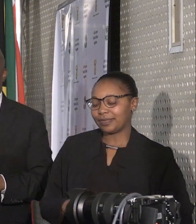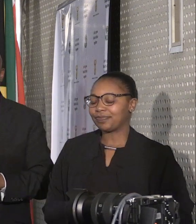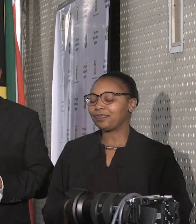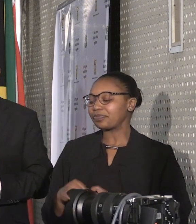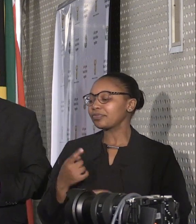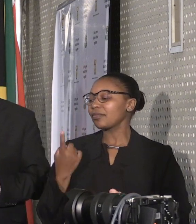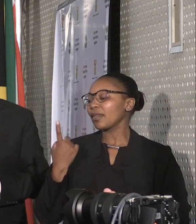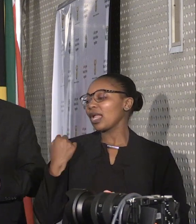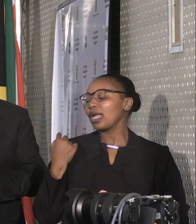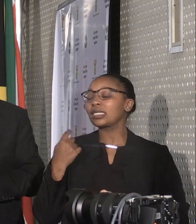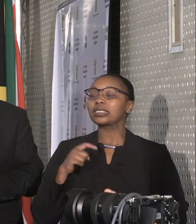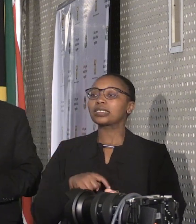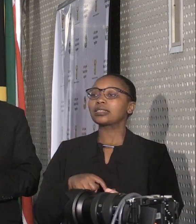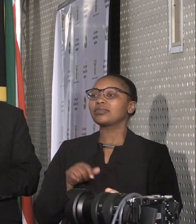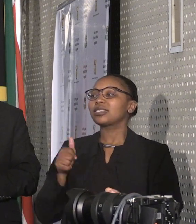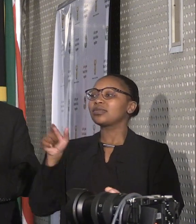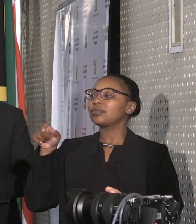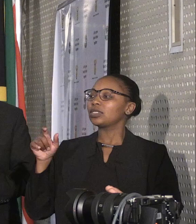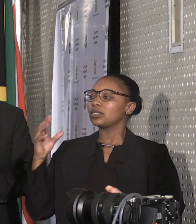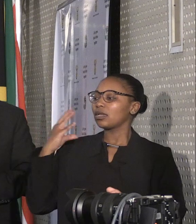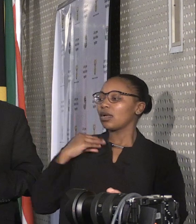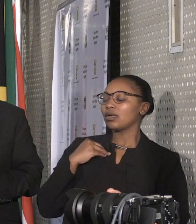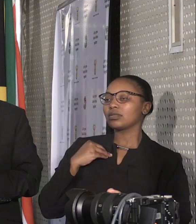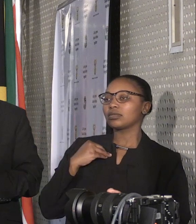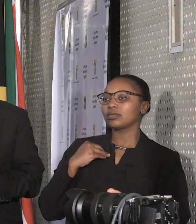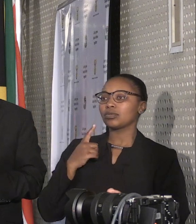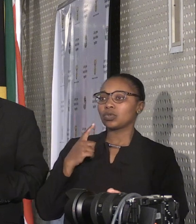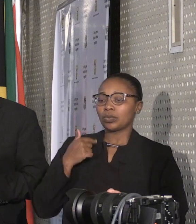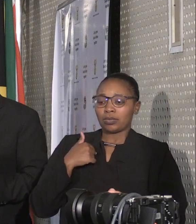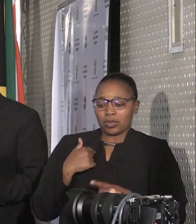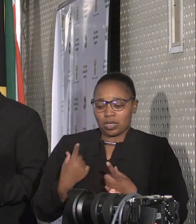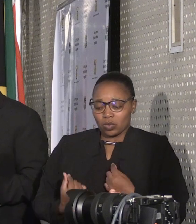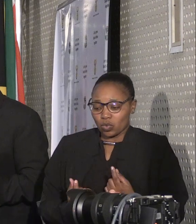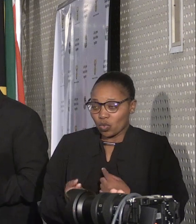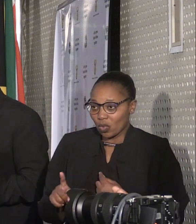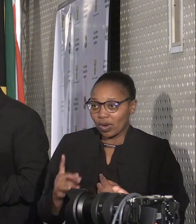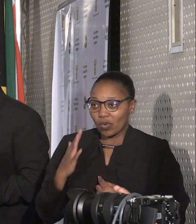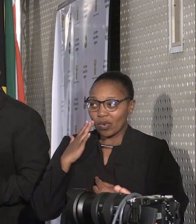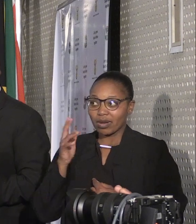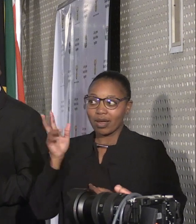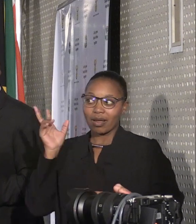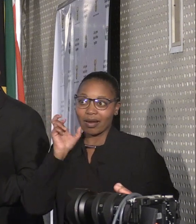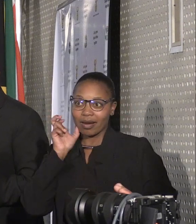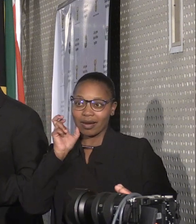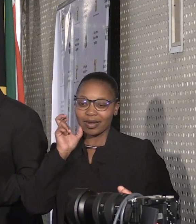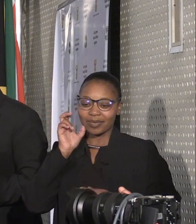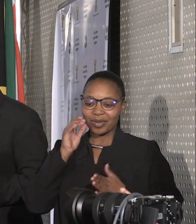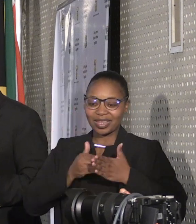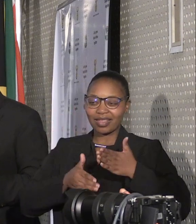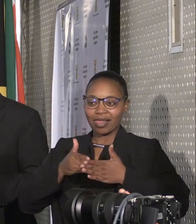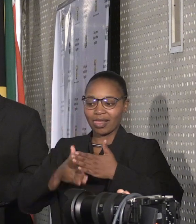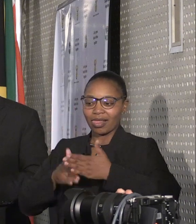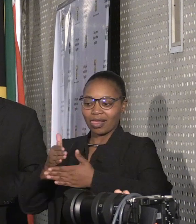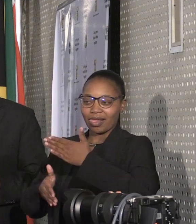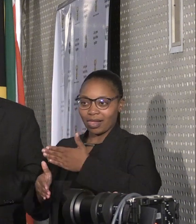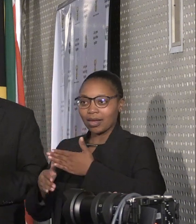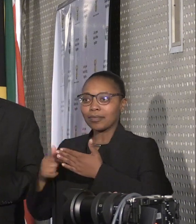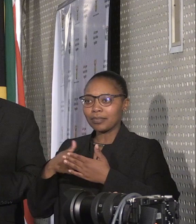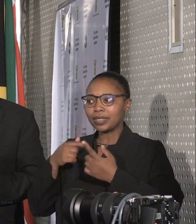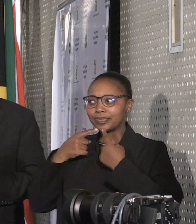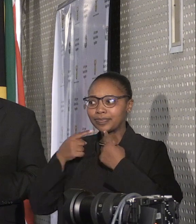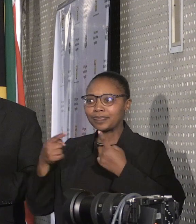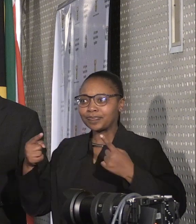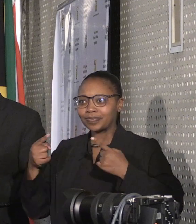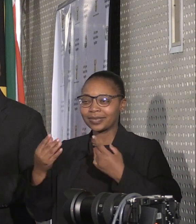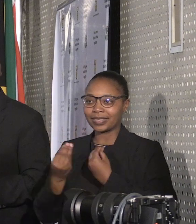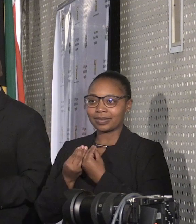what did you do when you heard about this? If you check, I issued a statement I'm sure the minister issued something to